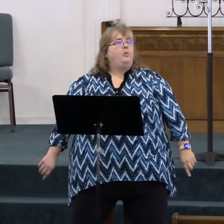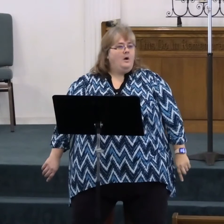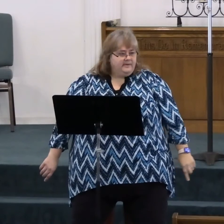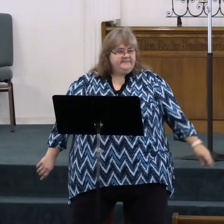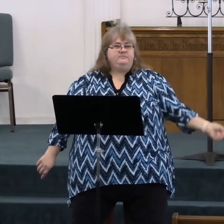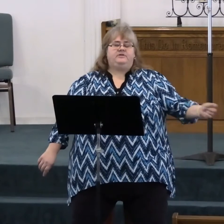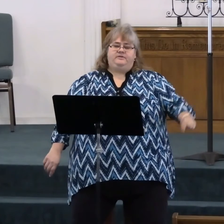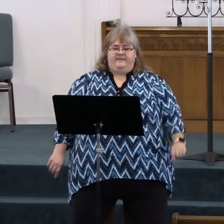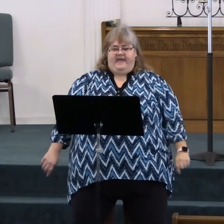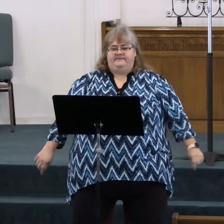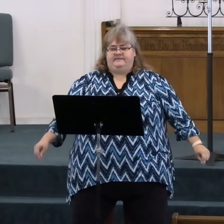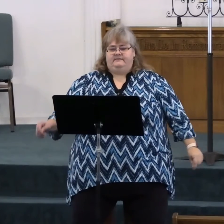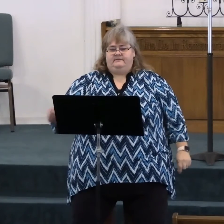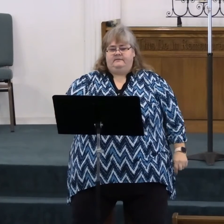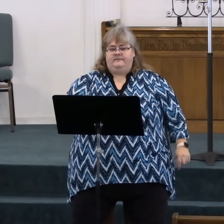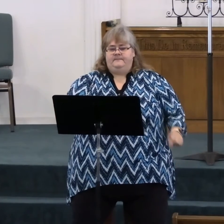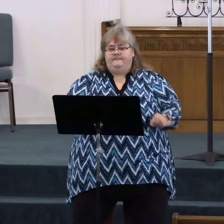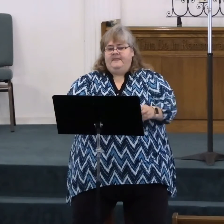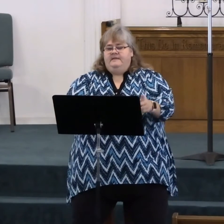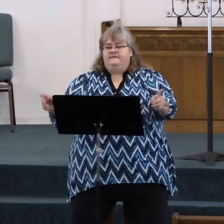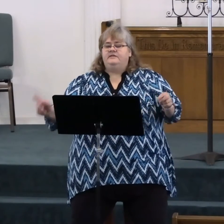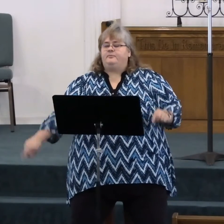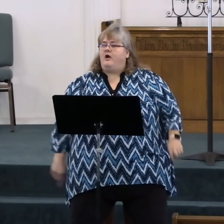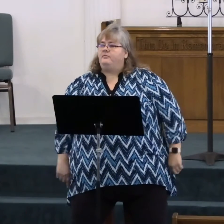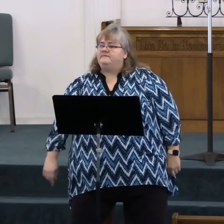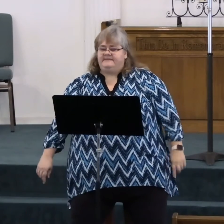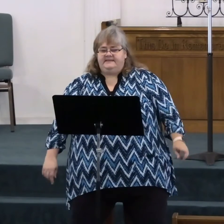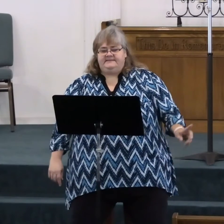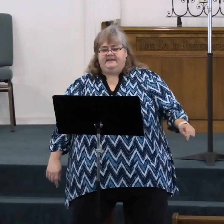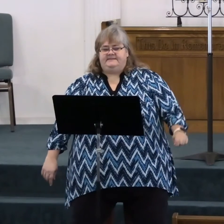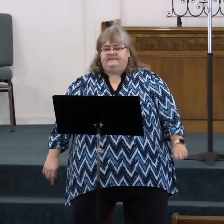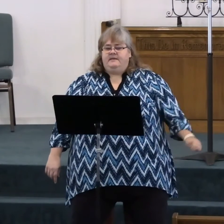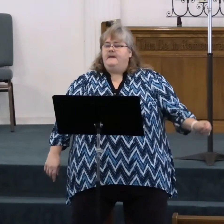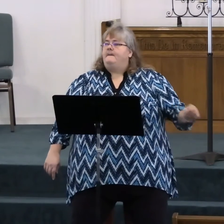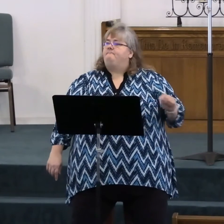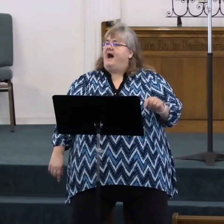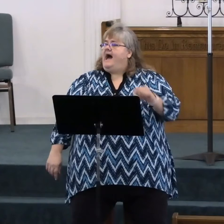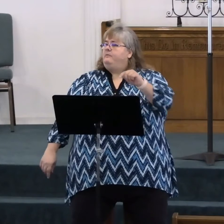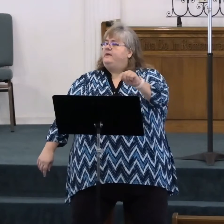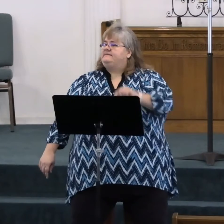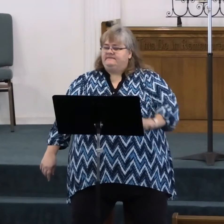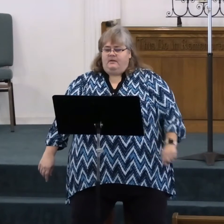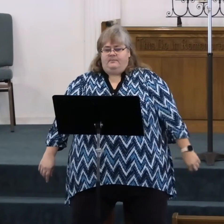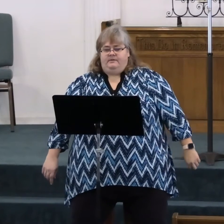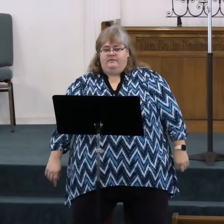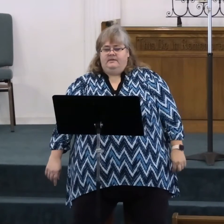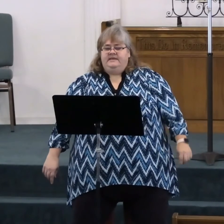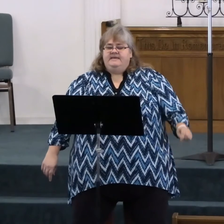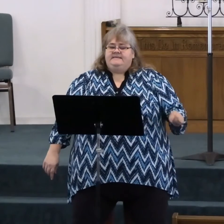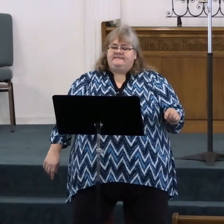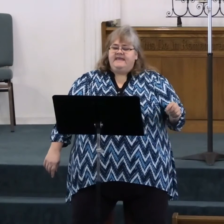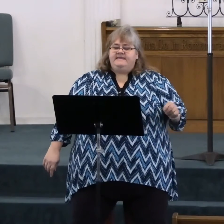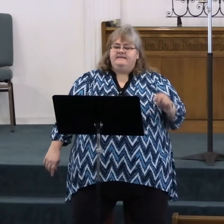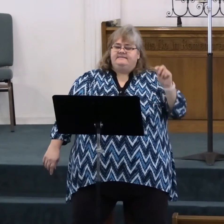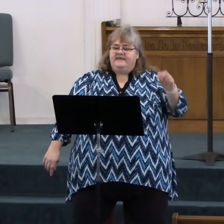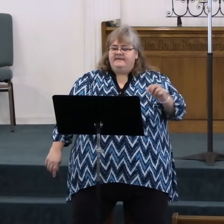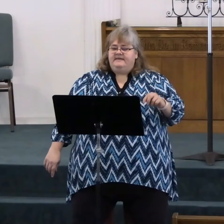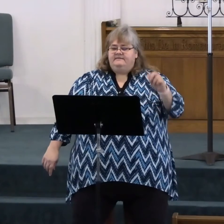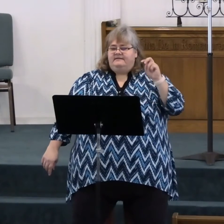Woe is them that do that. Then the proverb says this, buy wisdom, seek it, dig it,